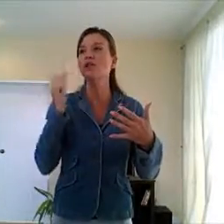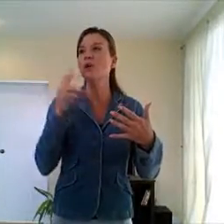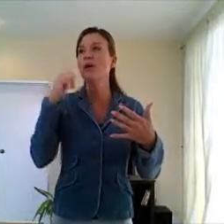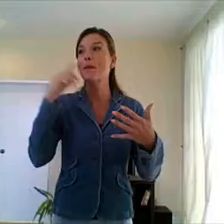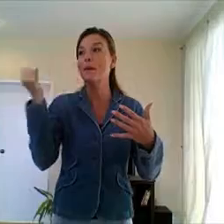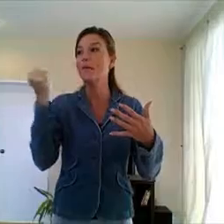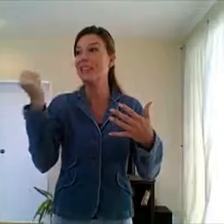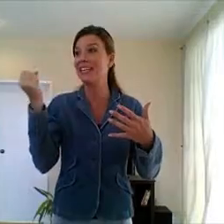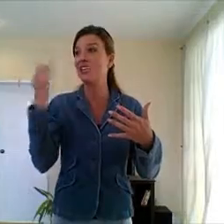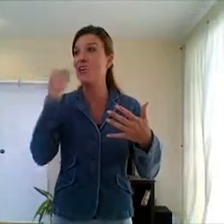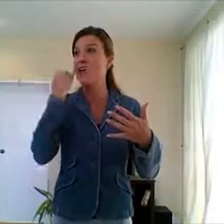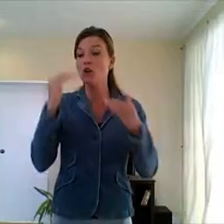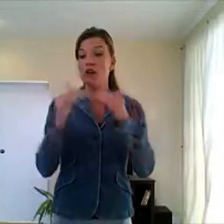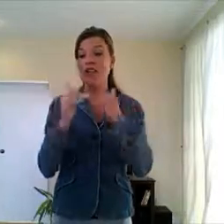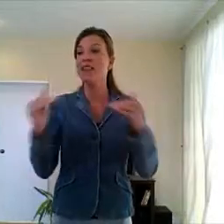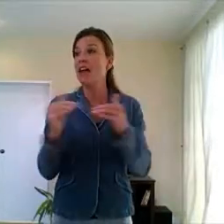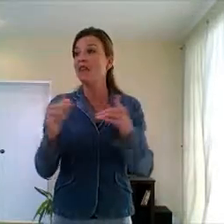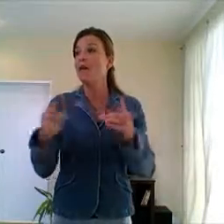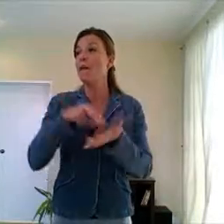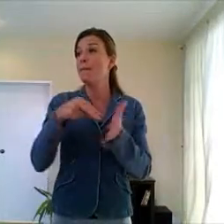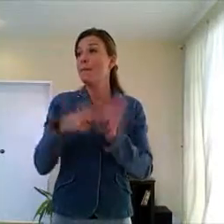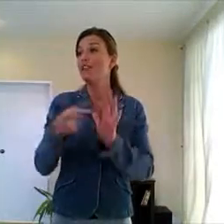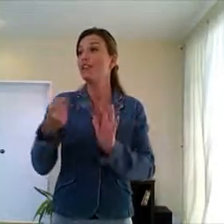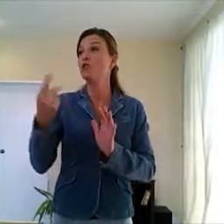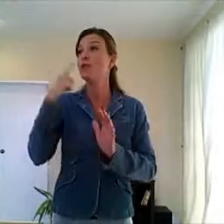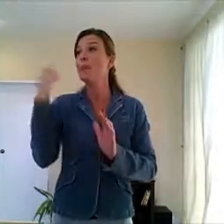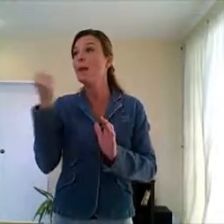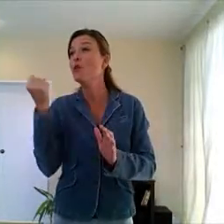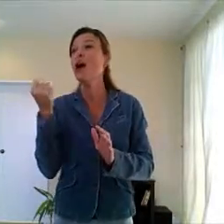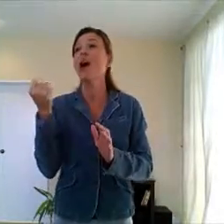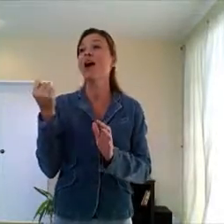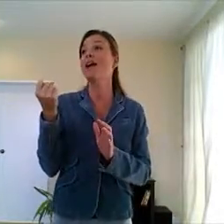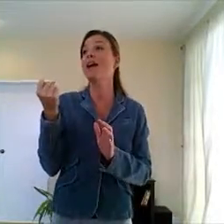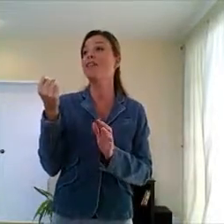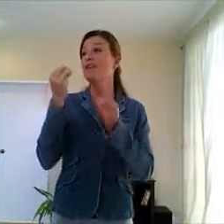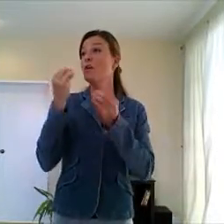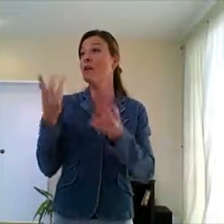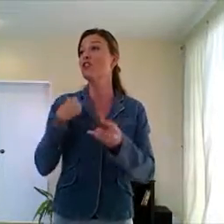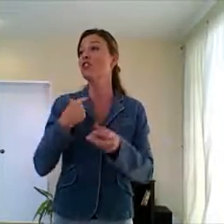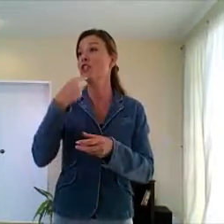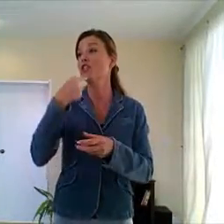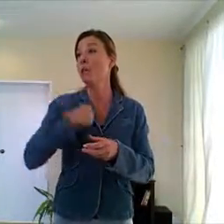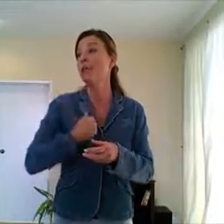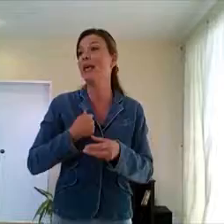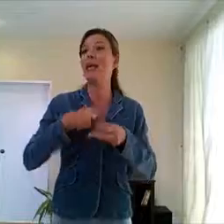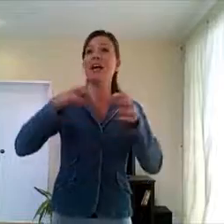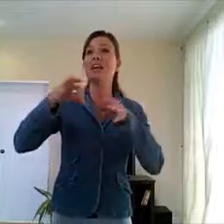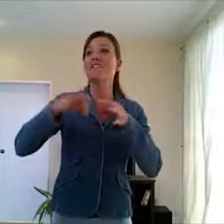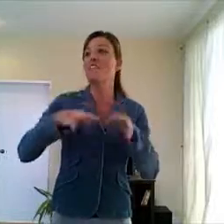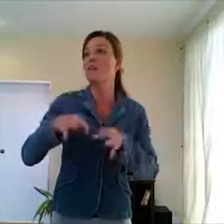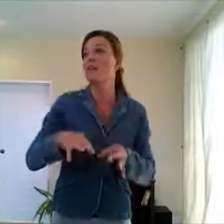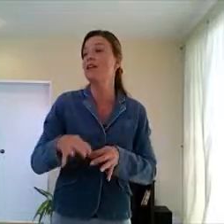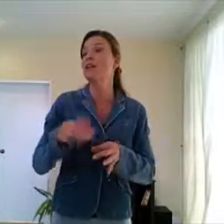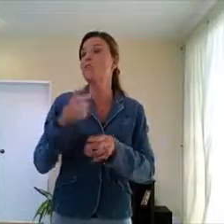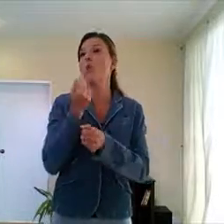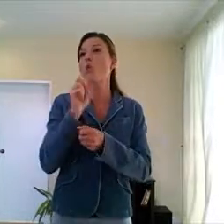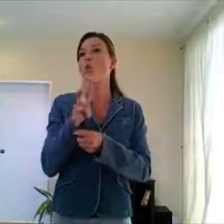you have memorized information, you could spit back any definition verbatim, you could give me any formula, you could do, if you're in science courses, plug and